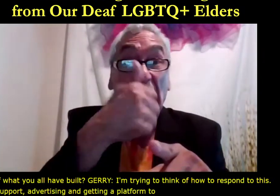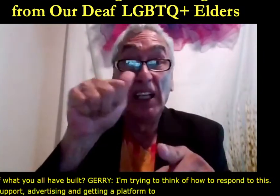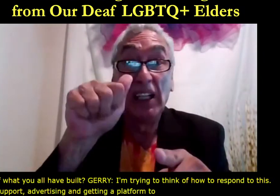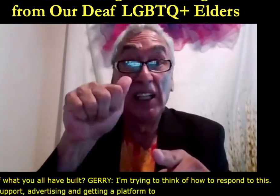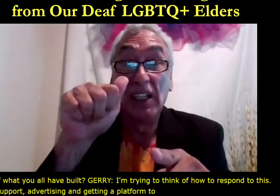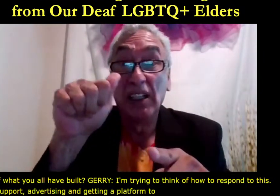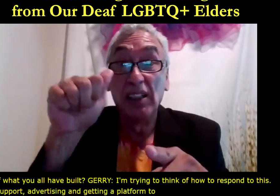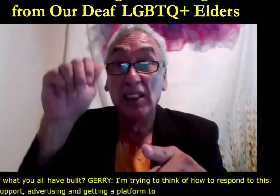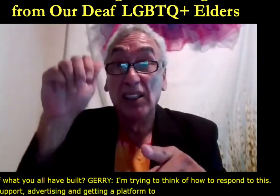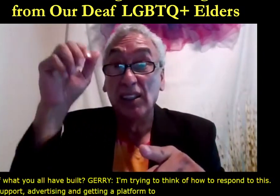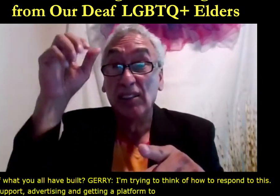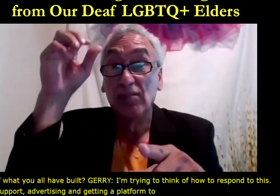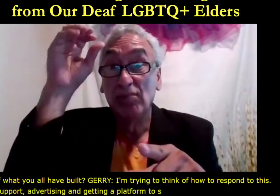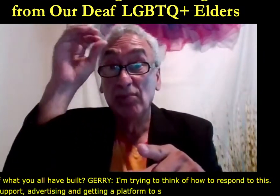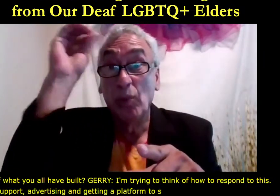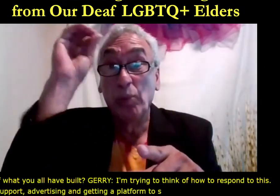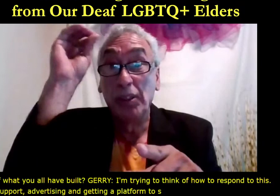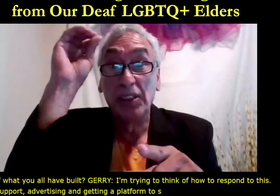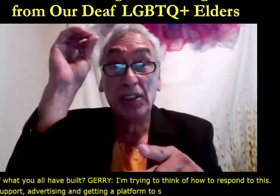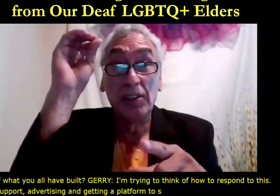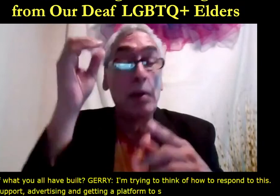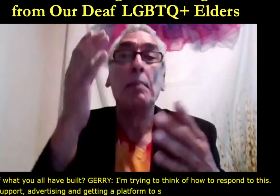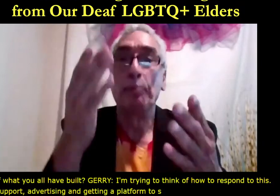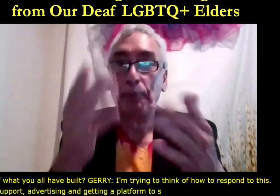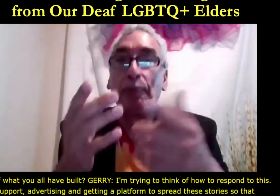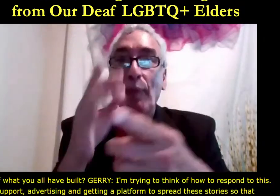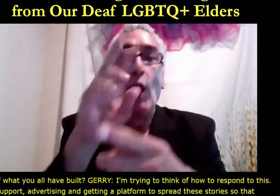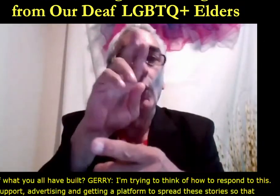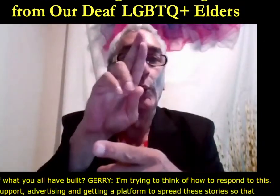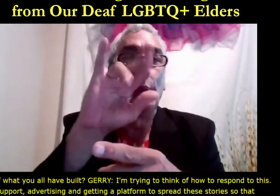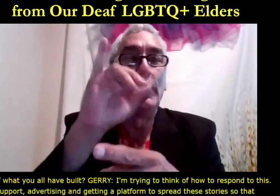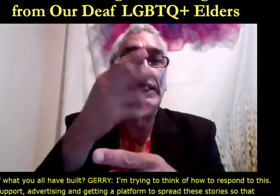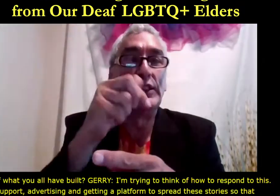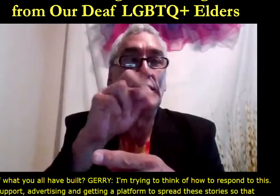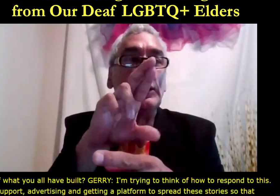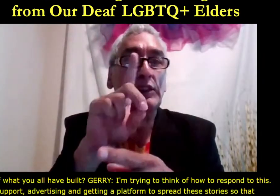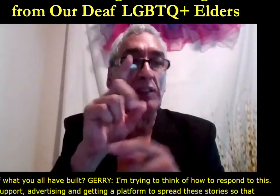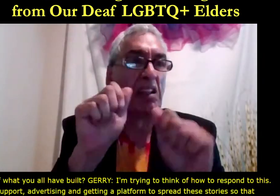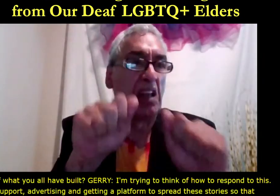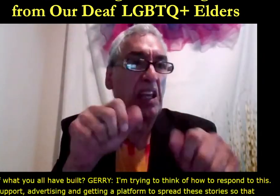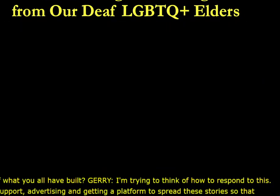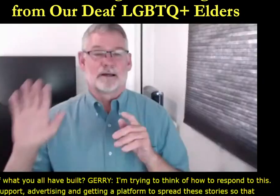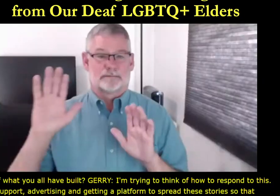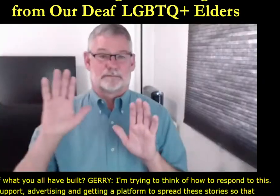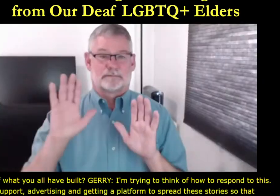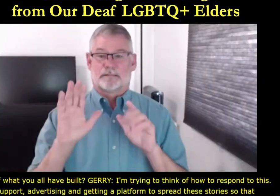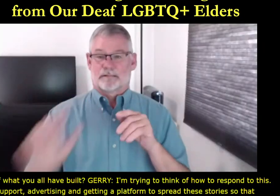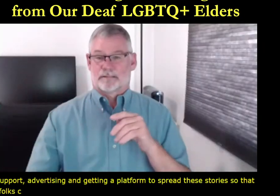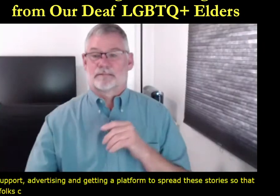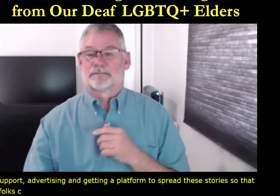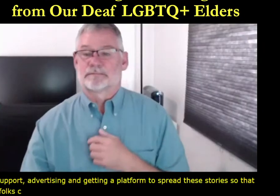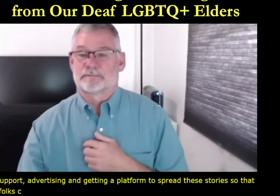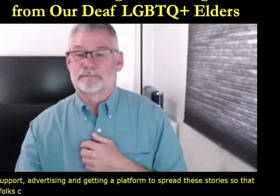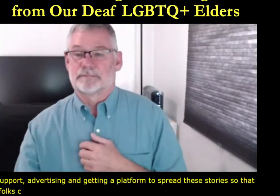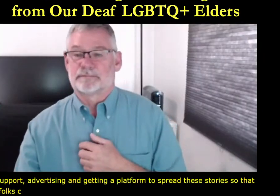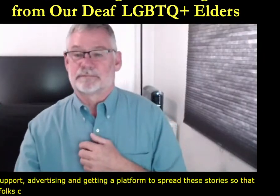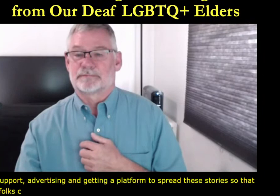are there any other ideas opinions richard go ahead okay